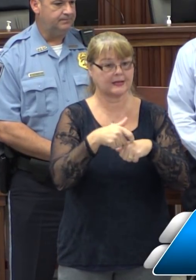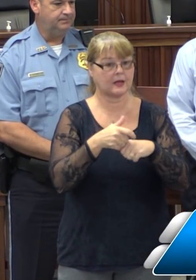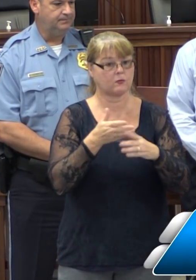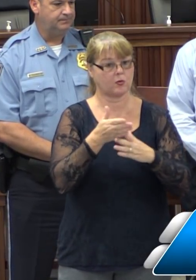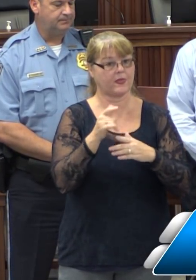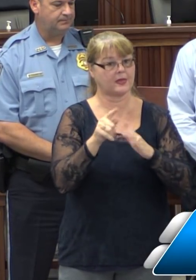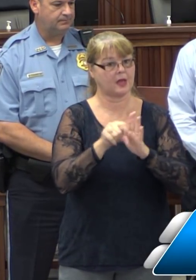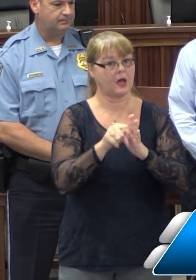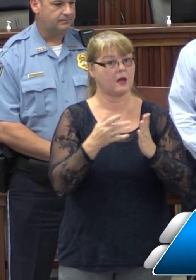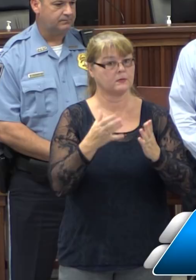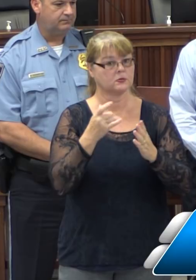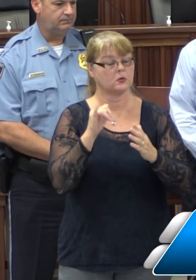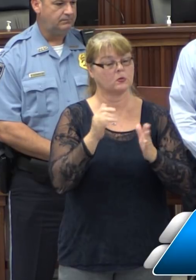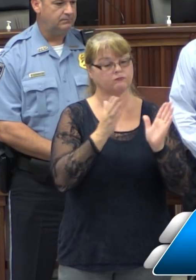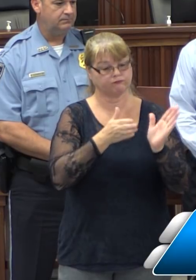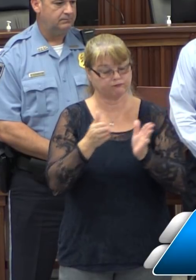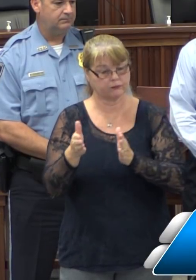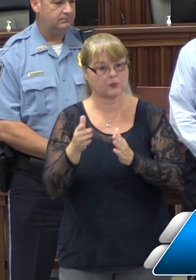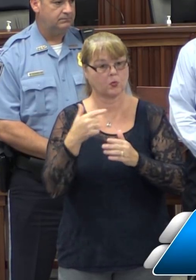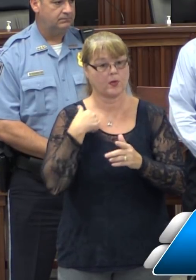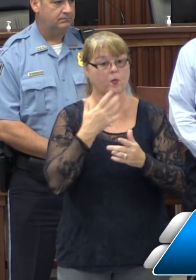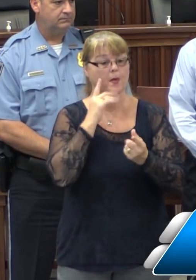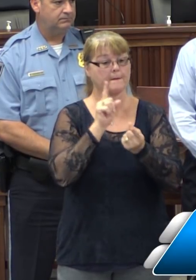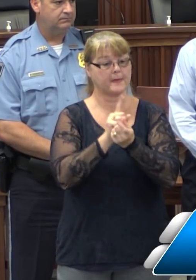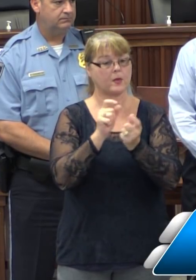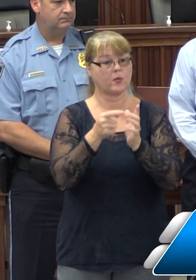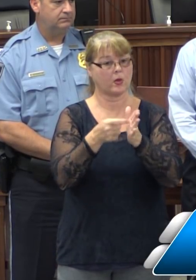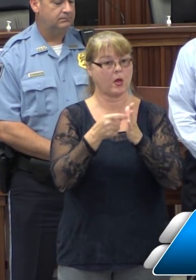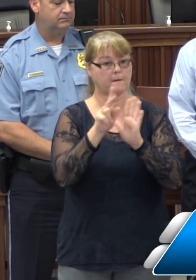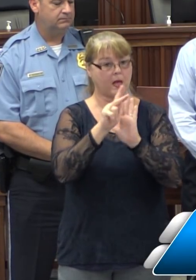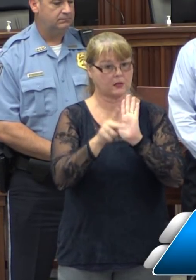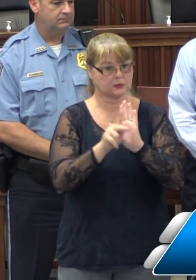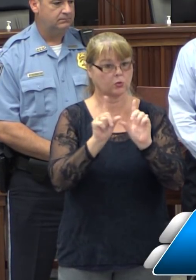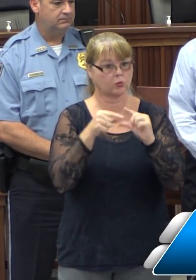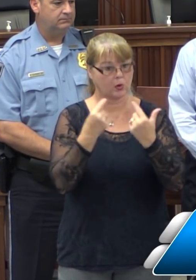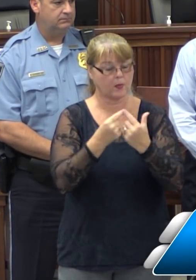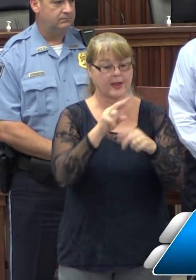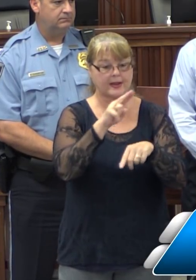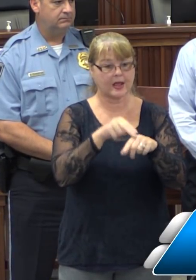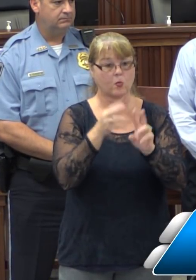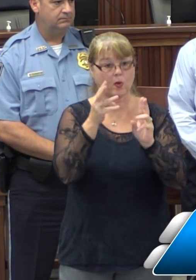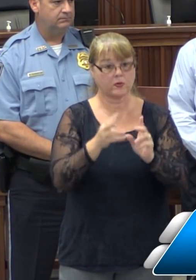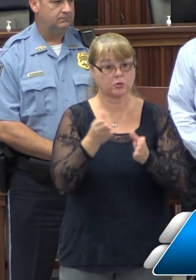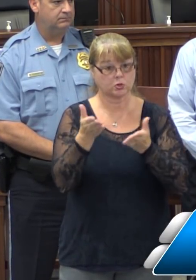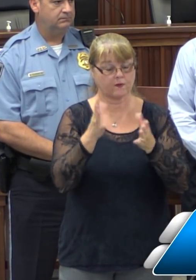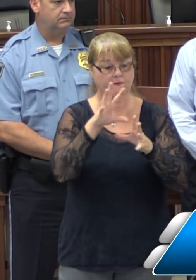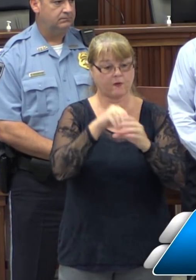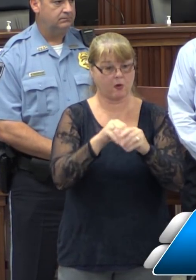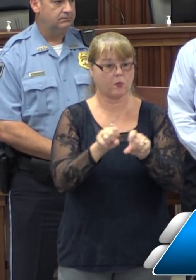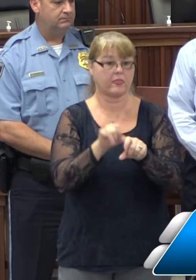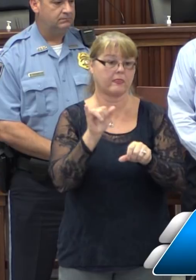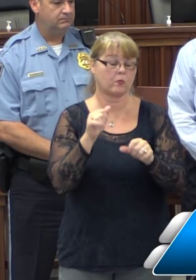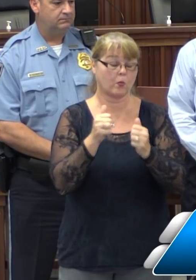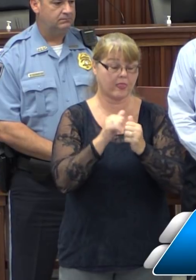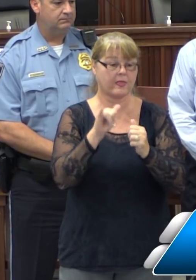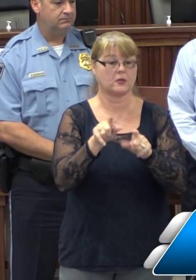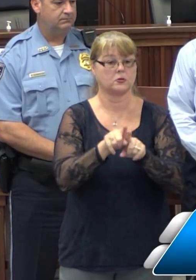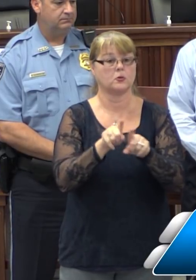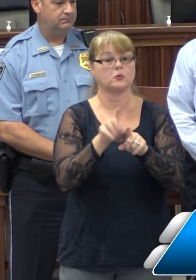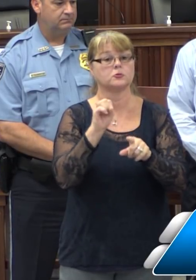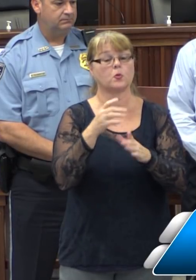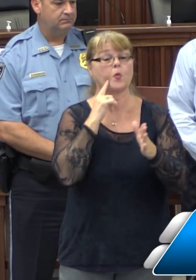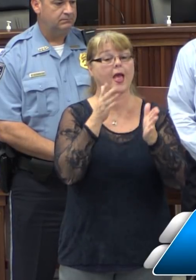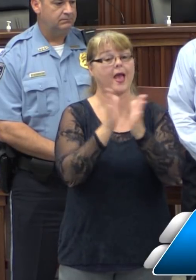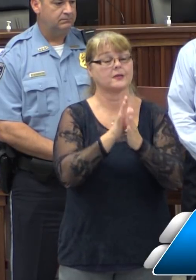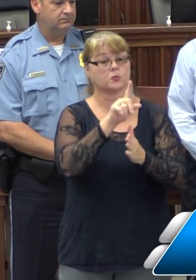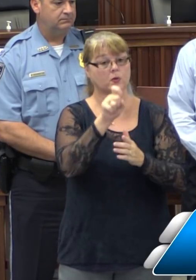that advisory sequence. And we meet with the command policy group, and we have the National Weather Service involved in that too, so that they can ask